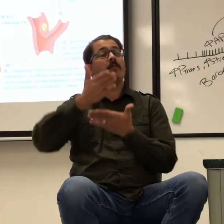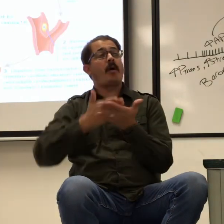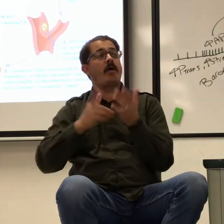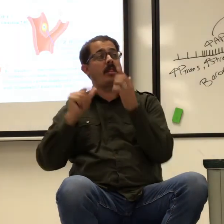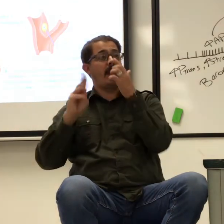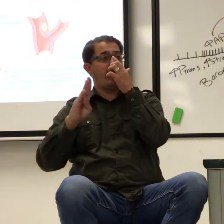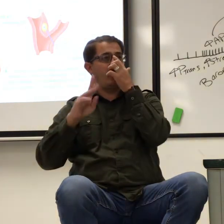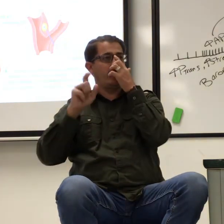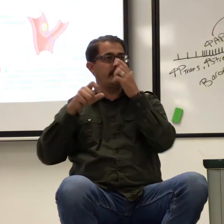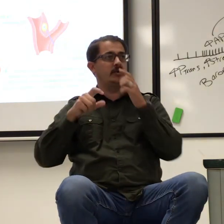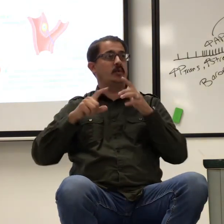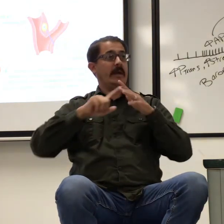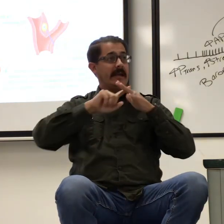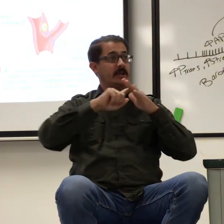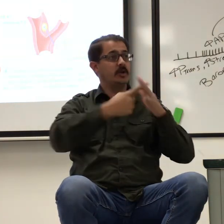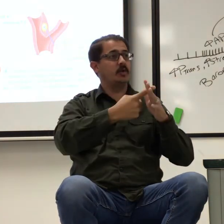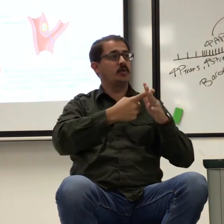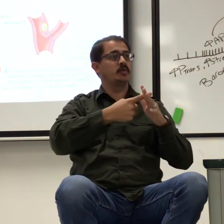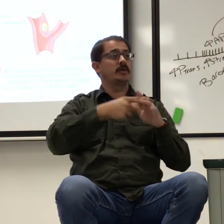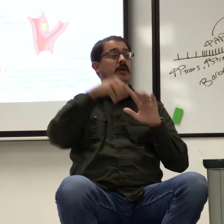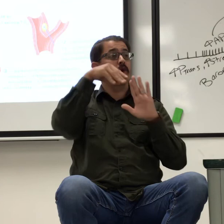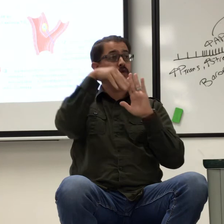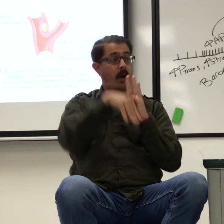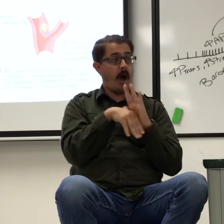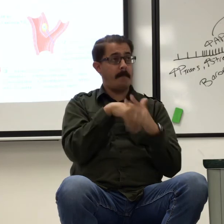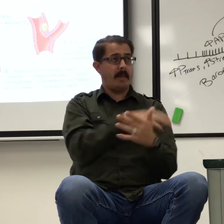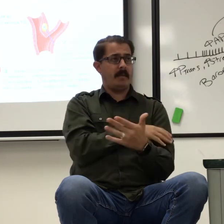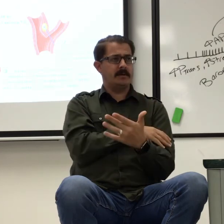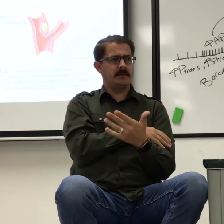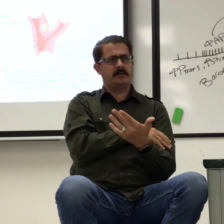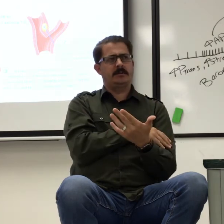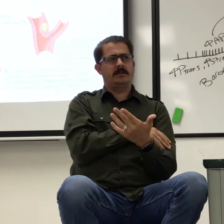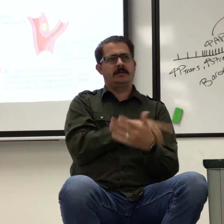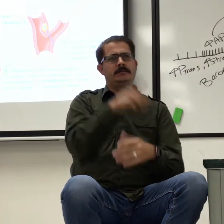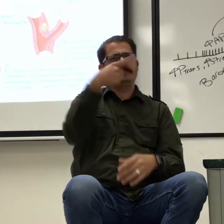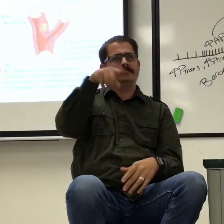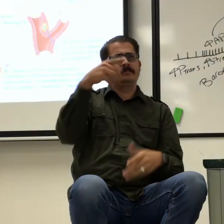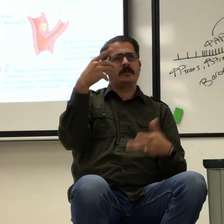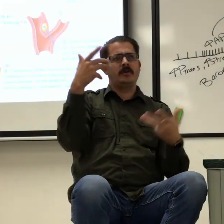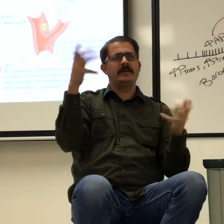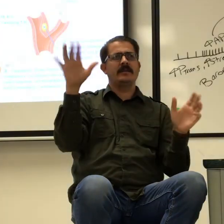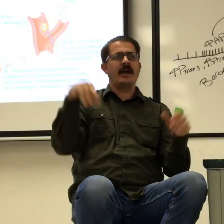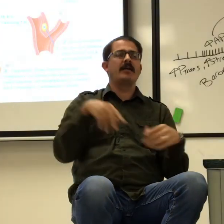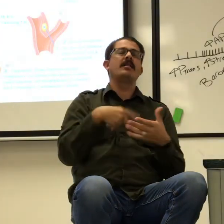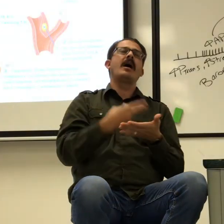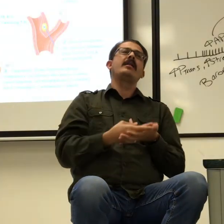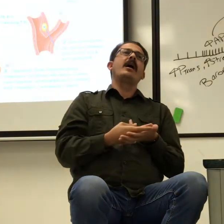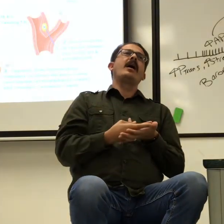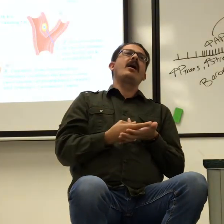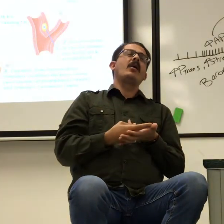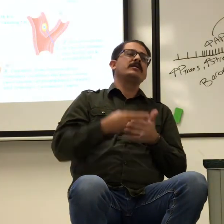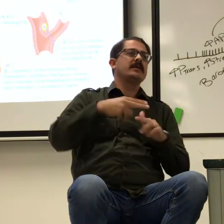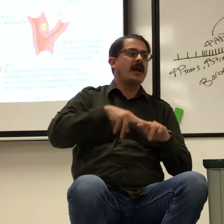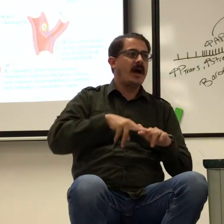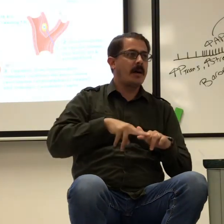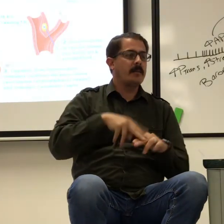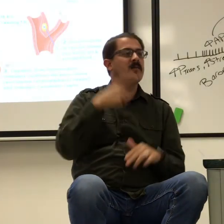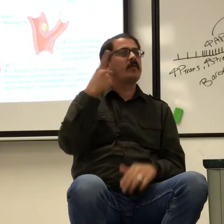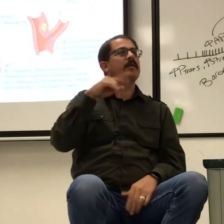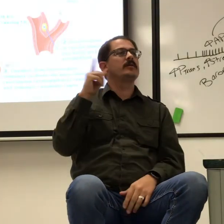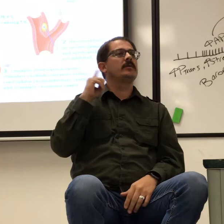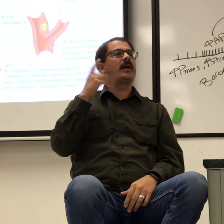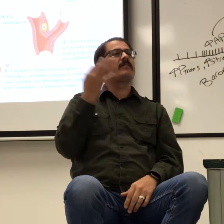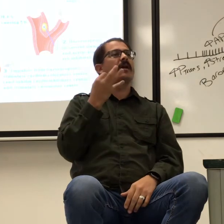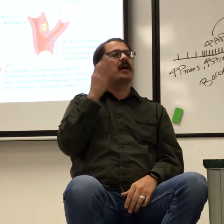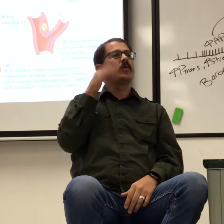is we have to induce a drop in blood pressure. Now you guys already did that where you lie down and you sat up. For this one on